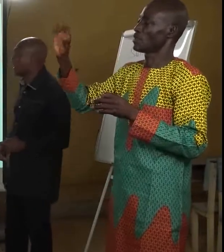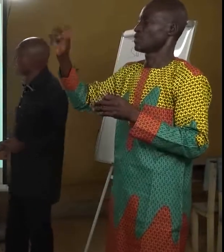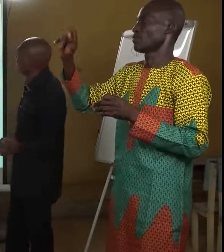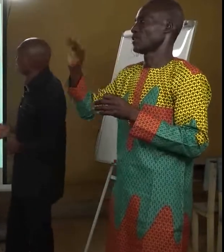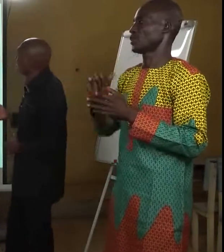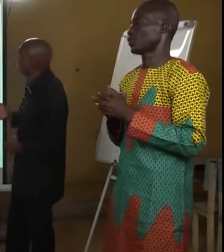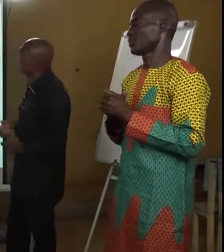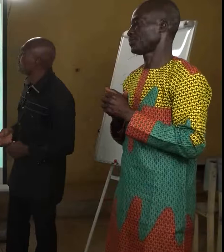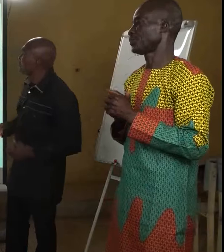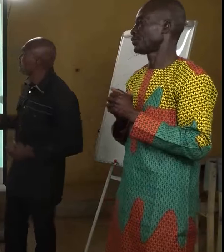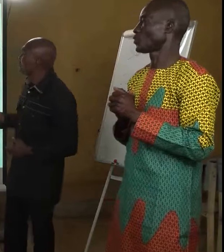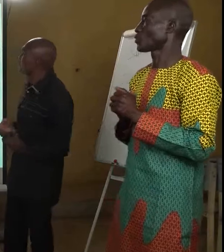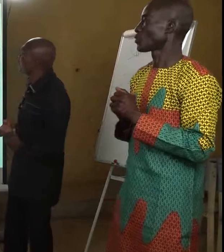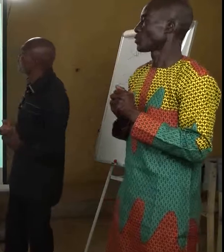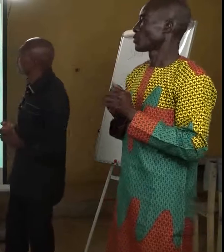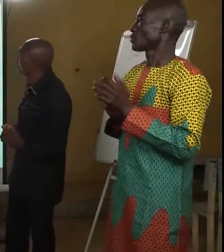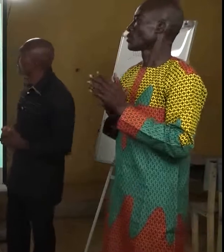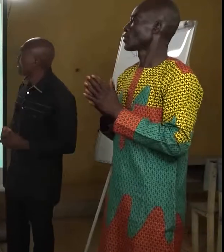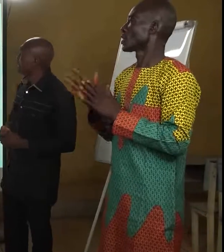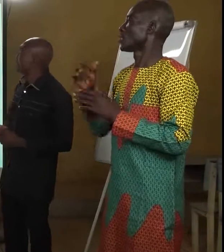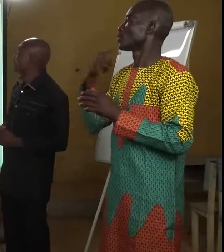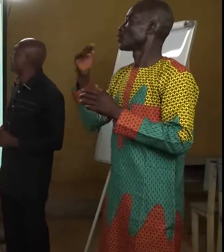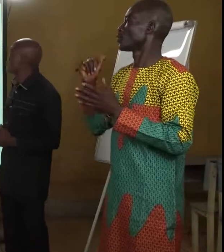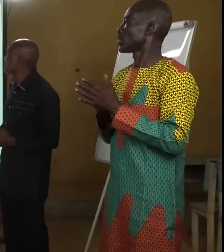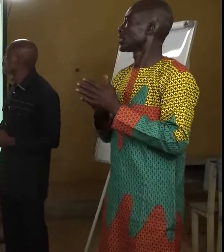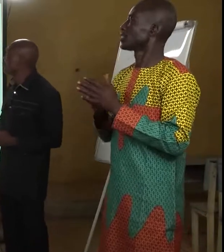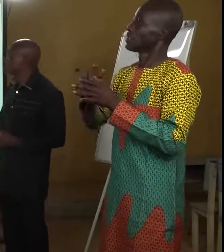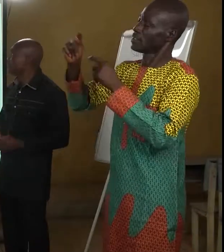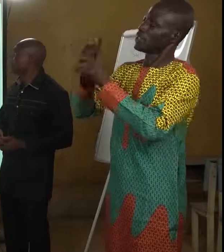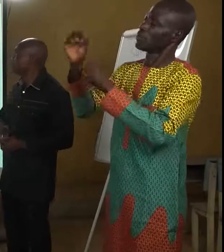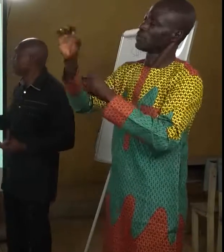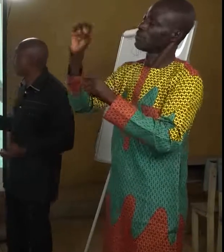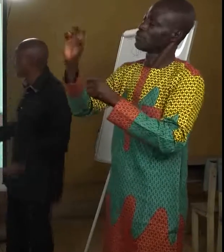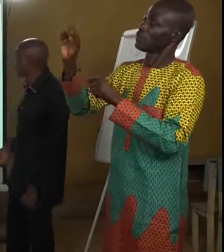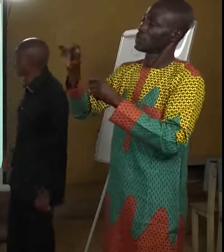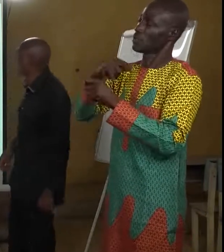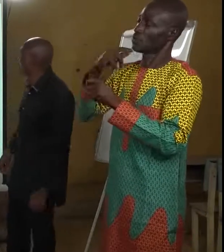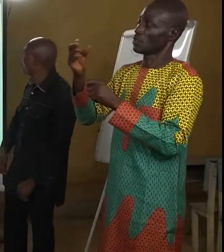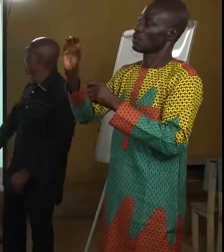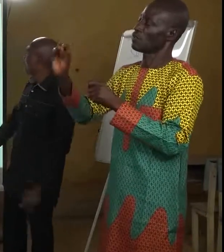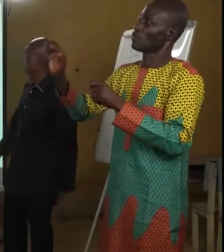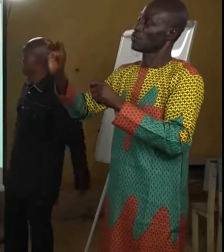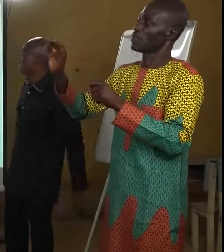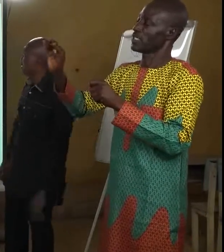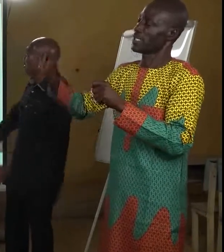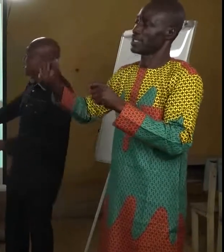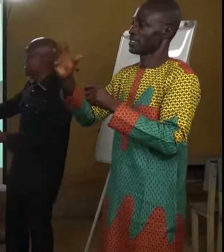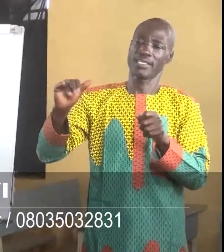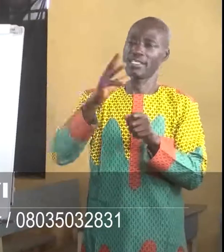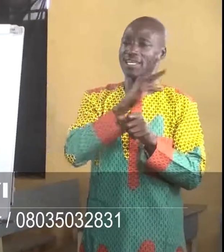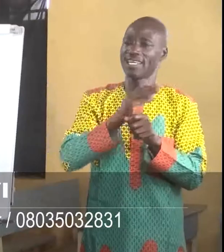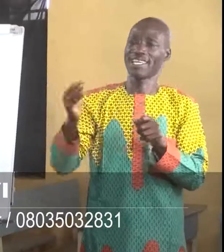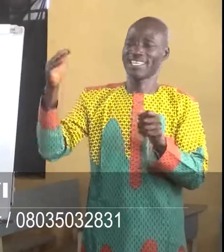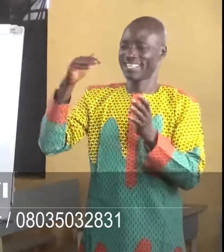goods and services. I also talked to you about types of inflation. We talked about ordinary inflation, We said it's